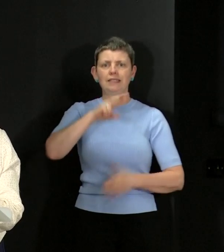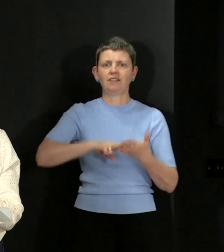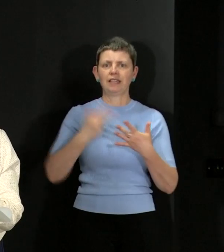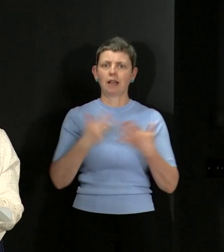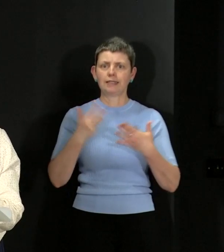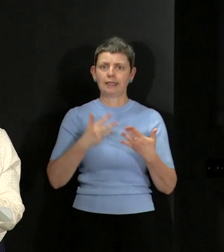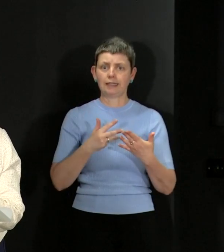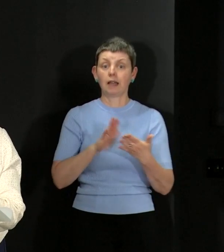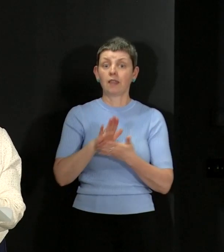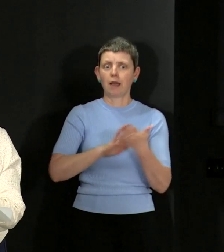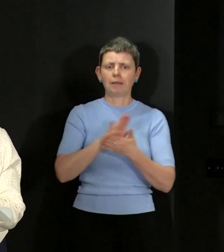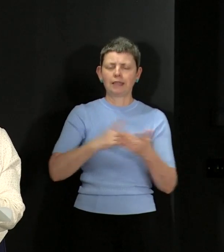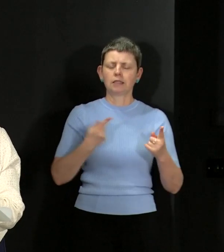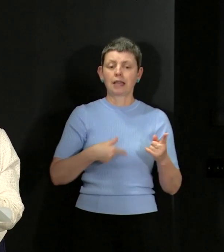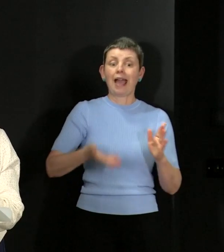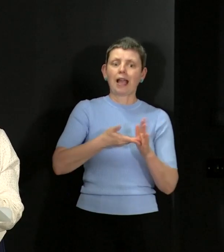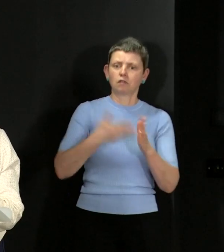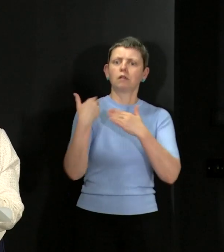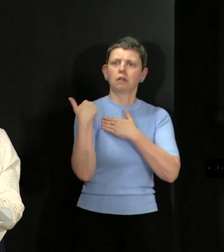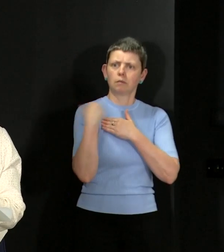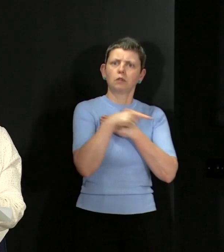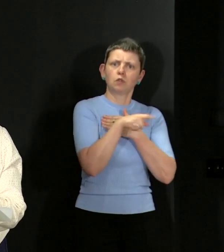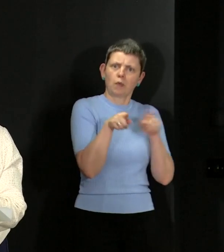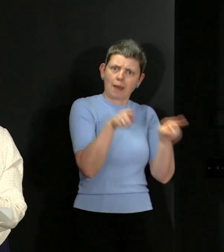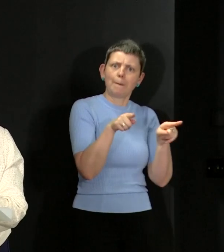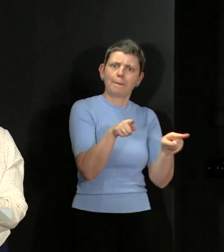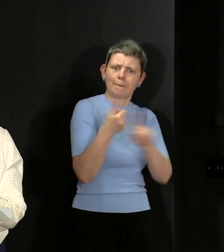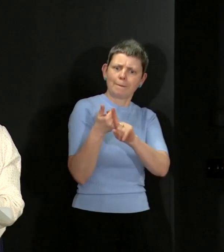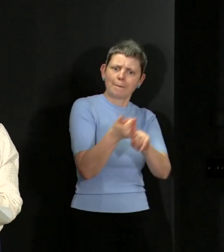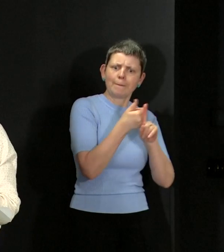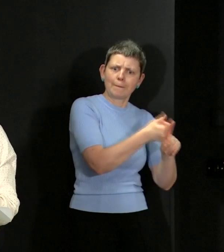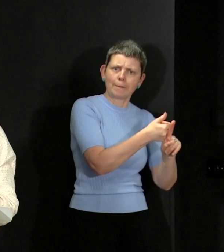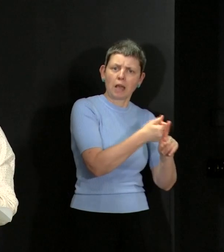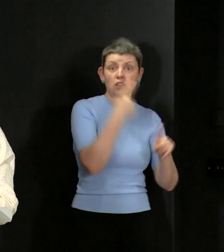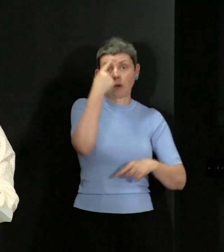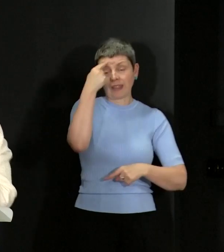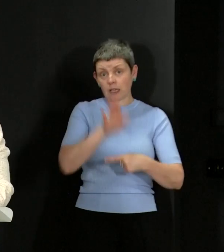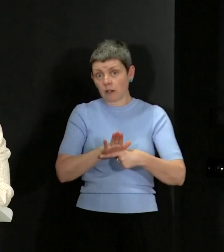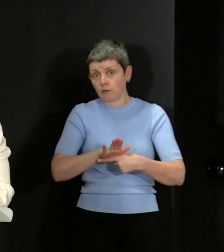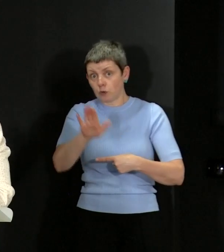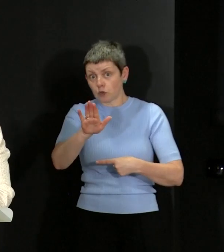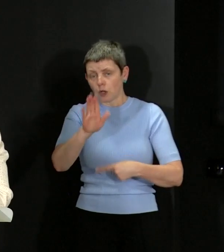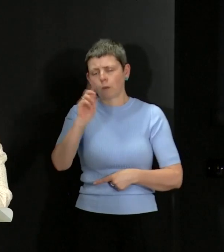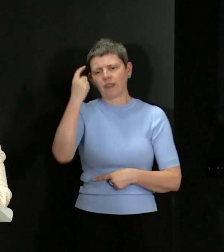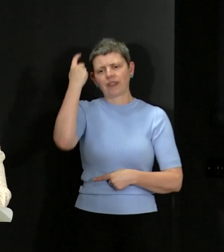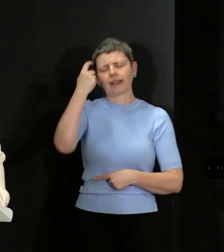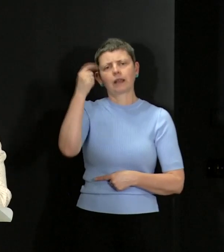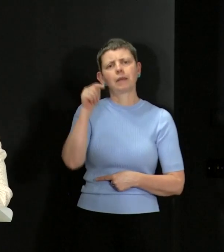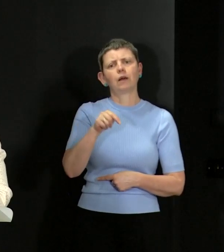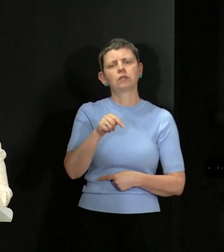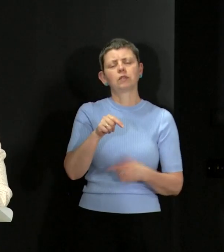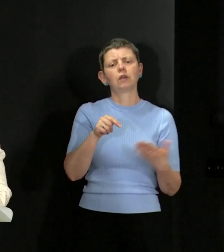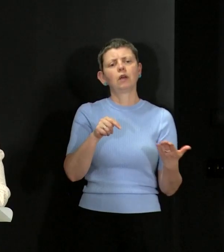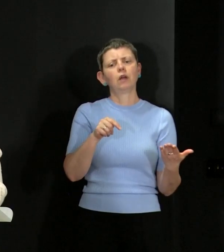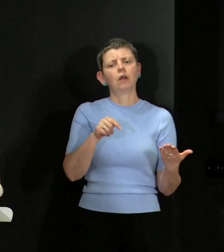responsibility for these particular groups of people. And certainly in terms of looking to the future, we're setting out, and we will set out with